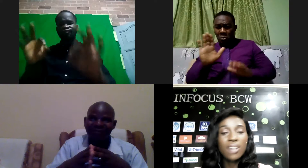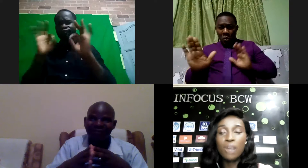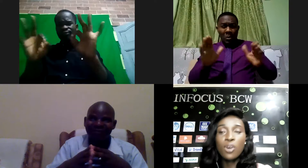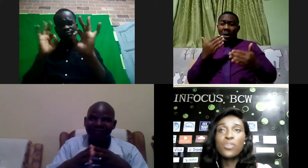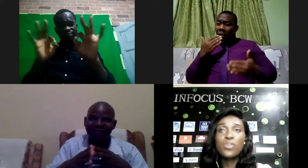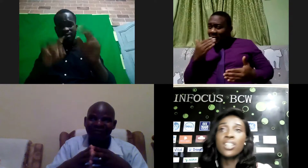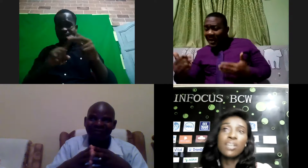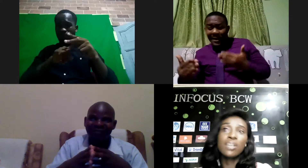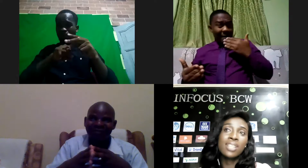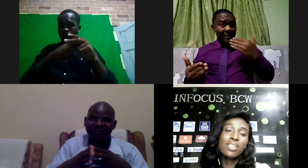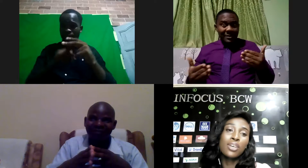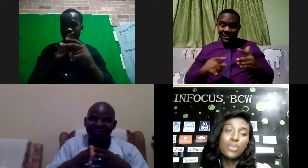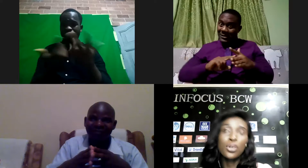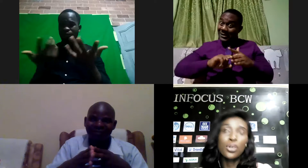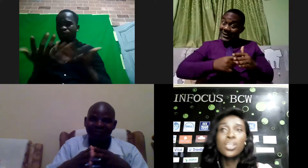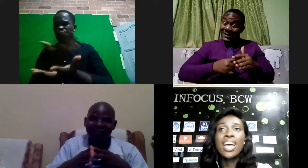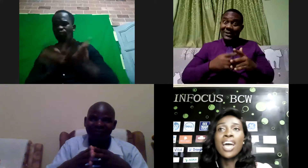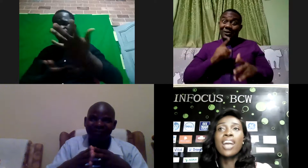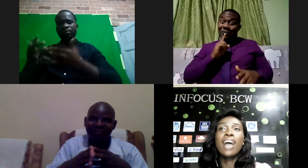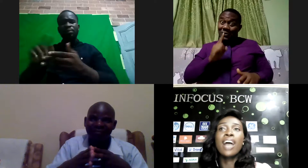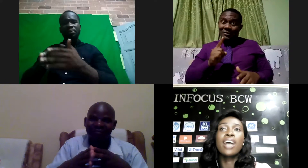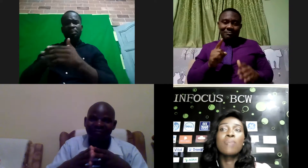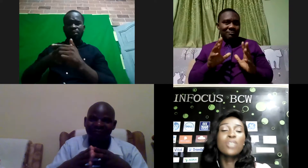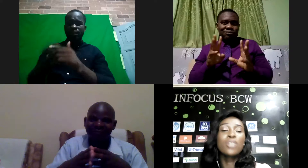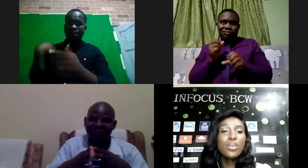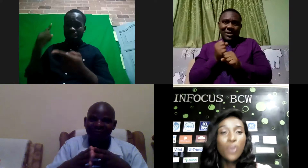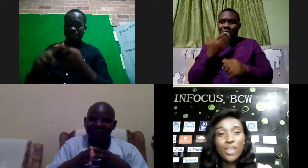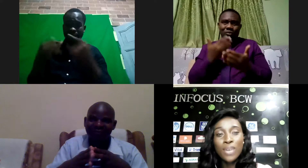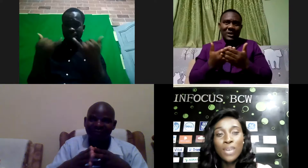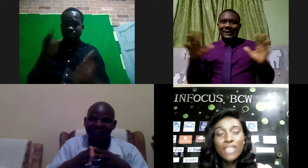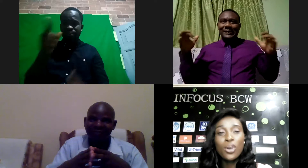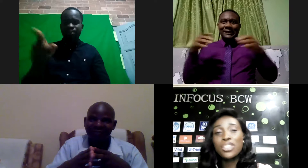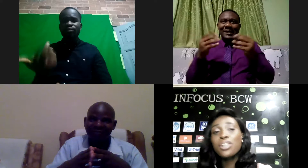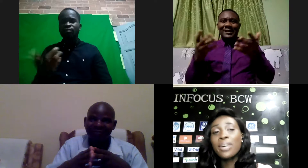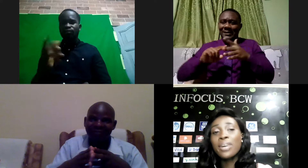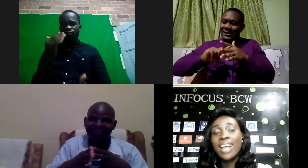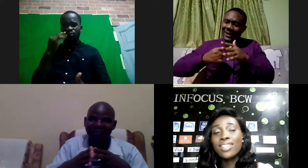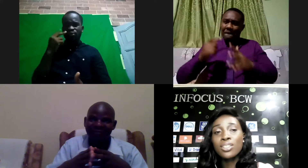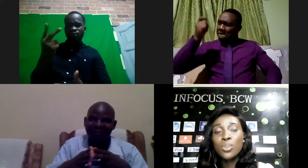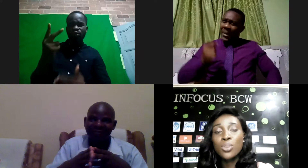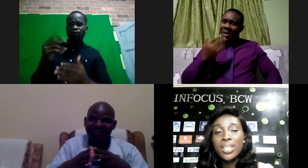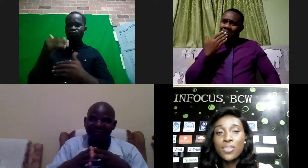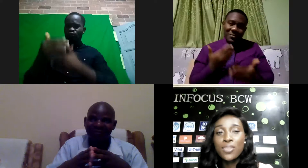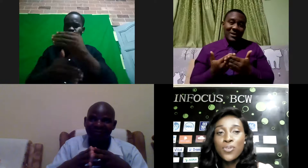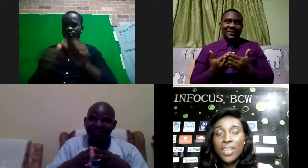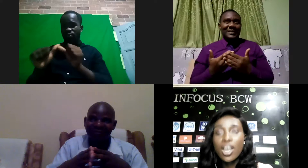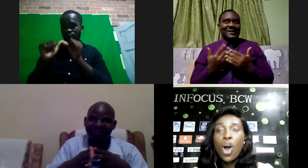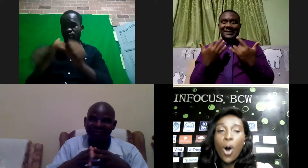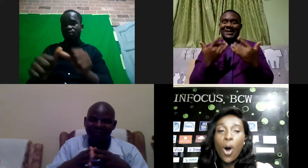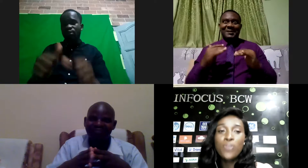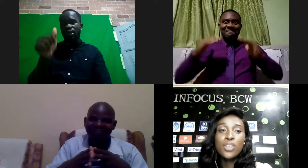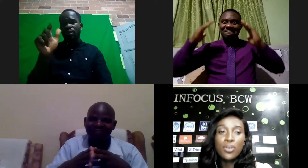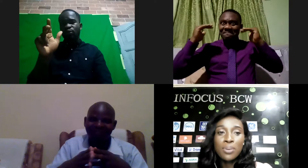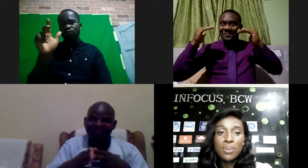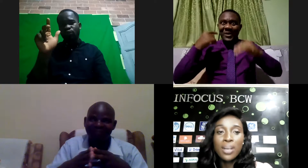this conference have started on a good note, and I am looking forward to it continuing until 25th